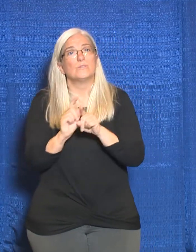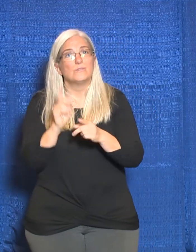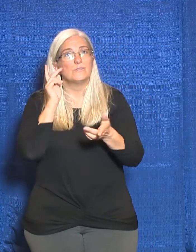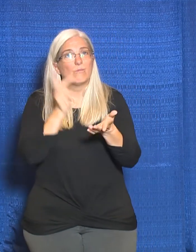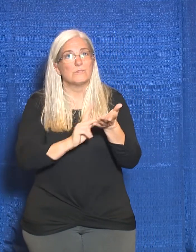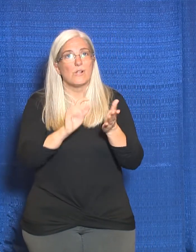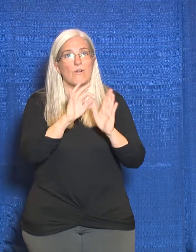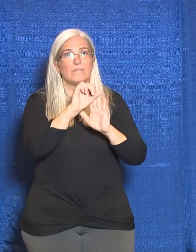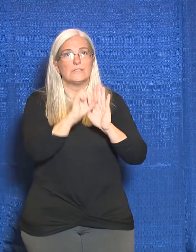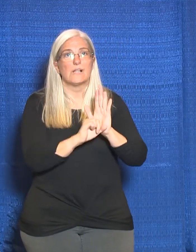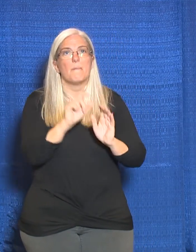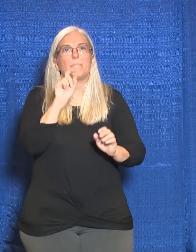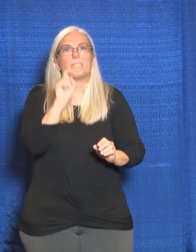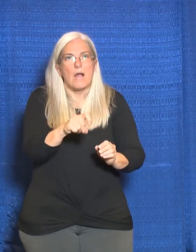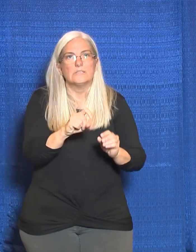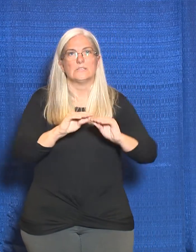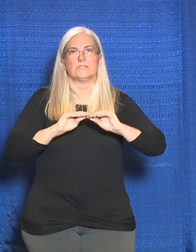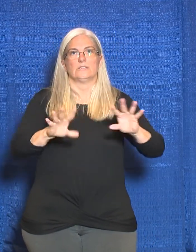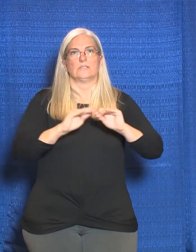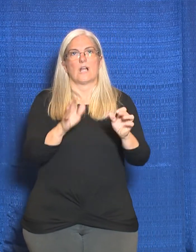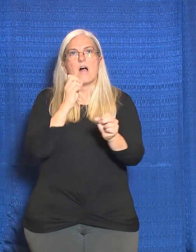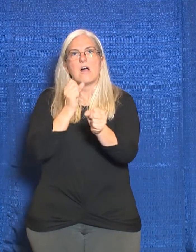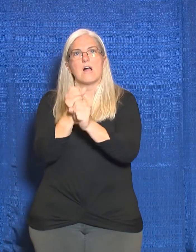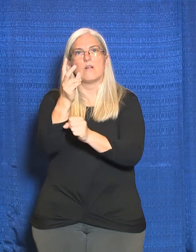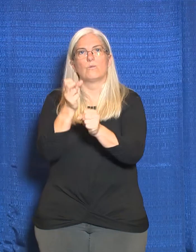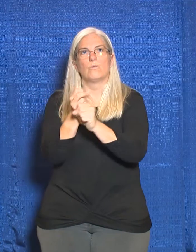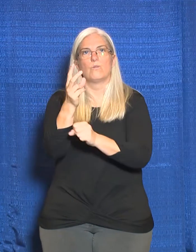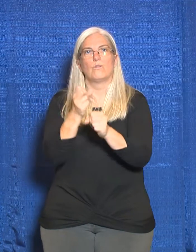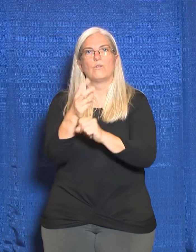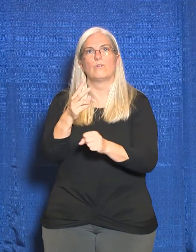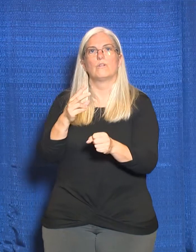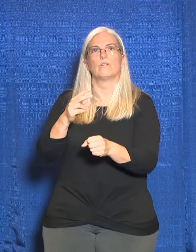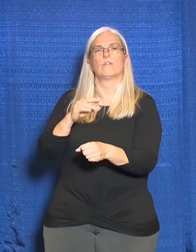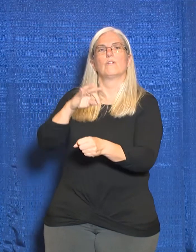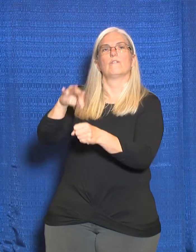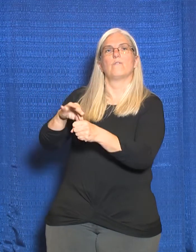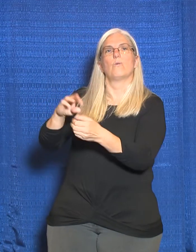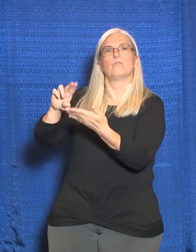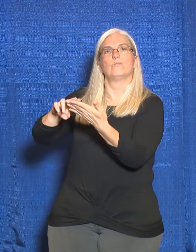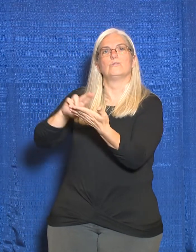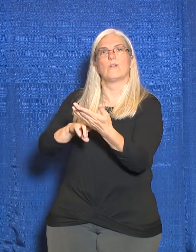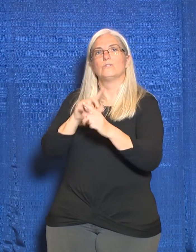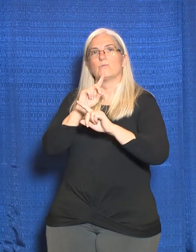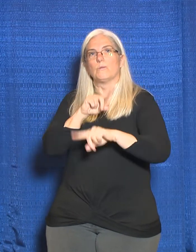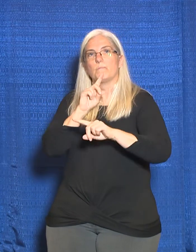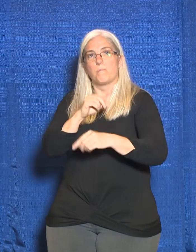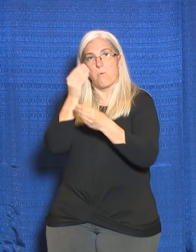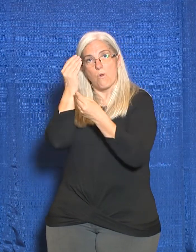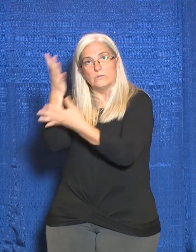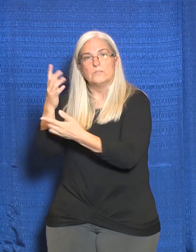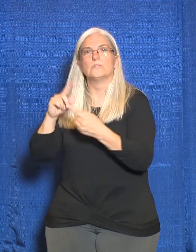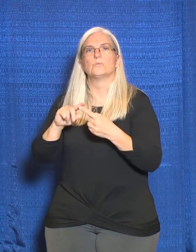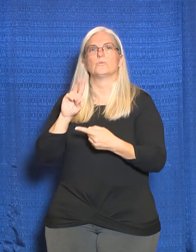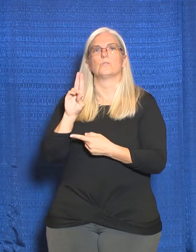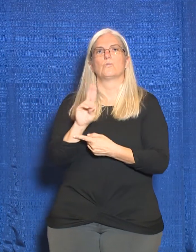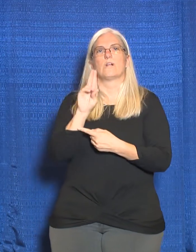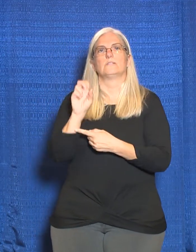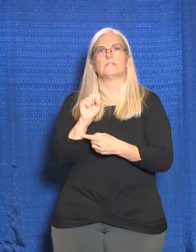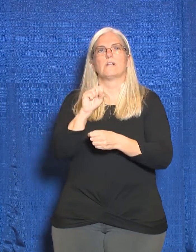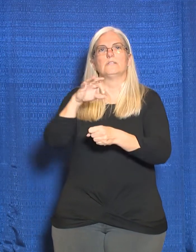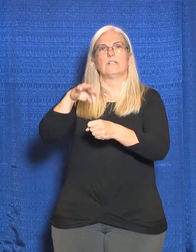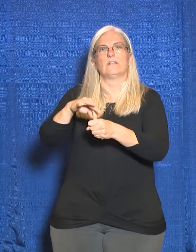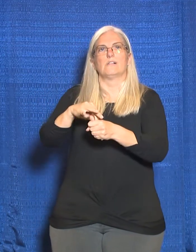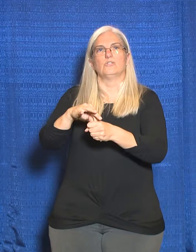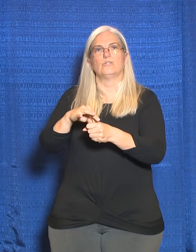In addition, the Secretary of State must publish biennial voter registration reports for the U.S. Election Assistance